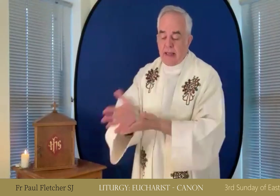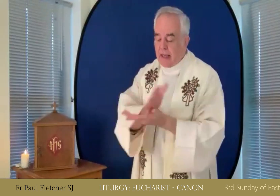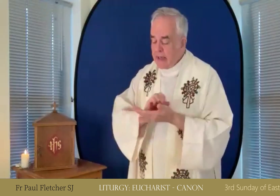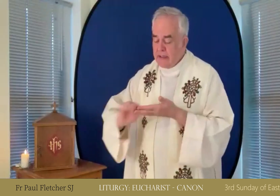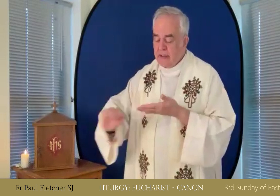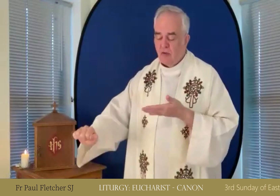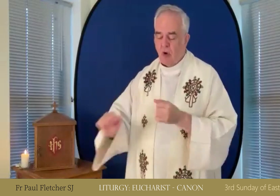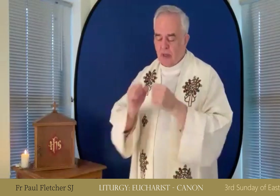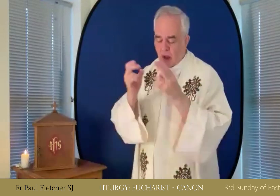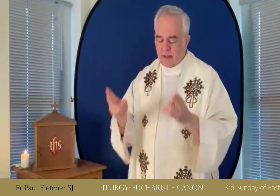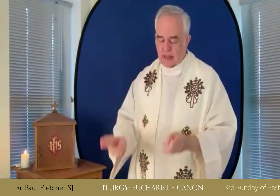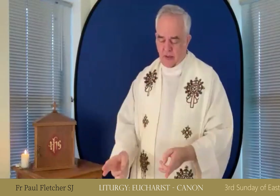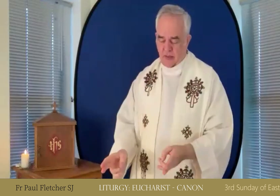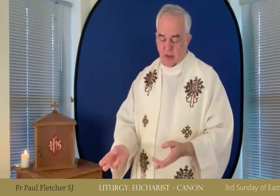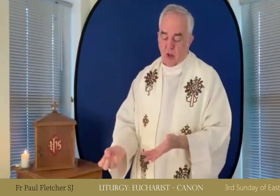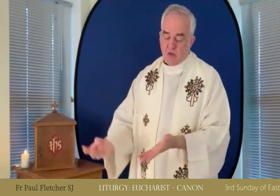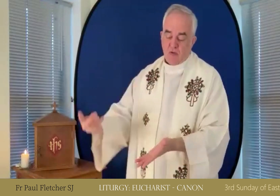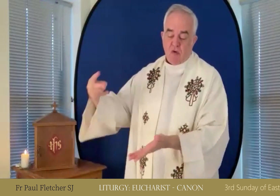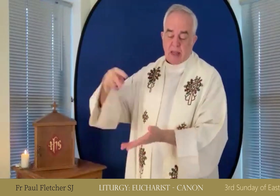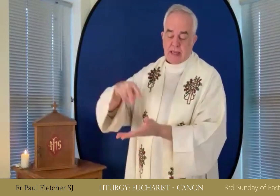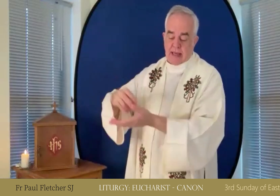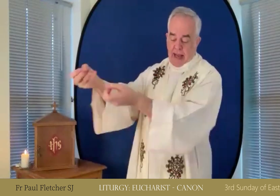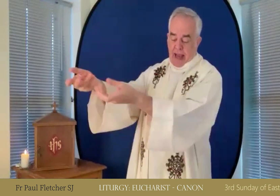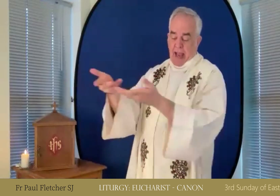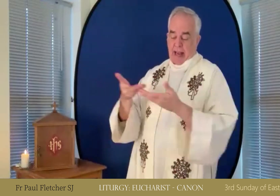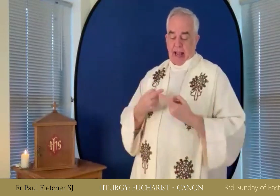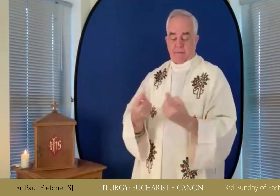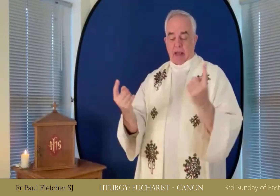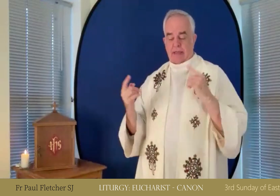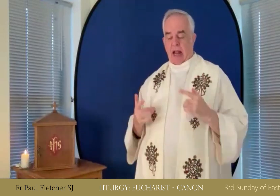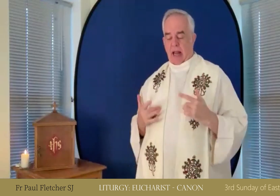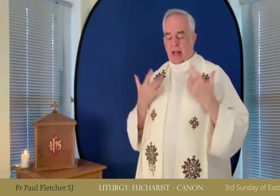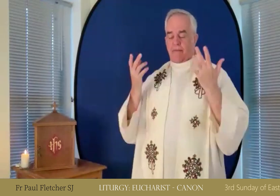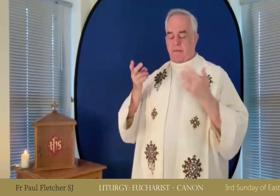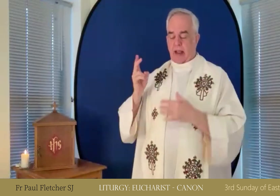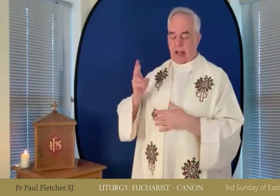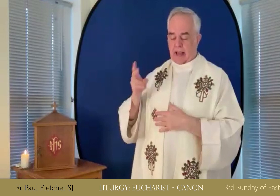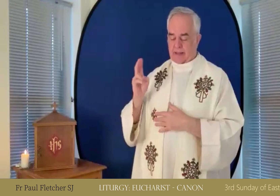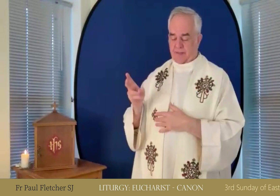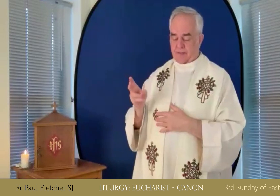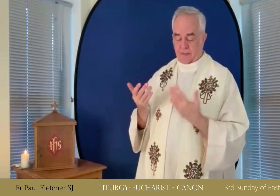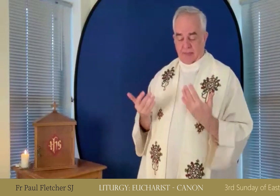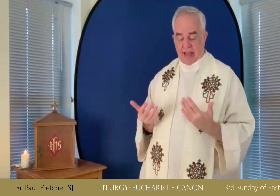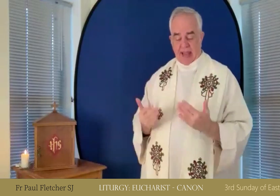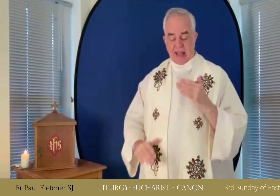he destroyed our death. Through rising, gave us life again.